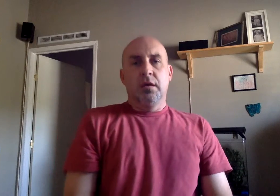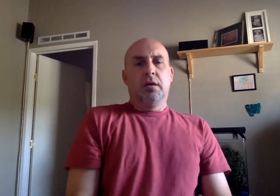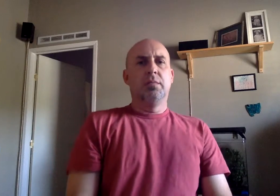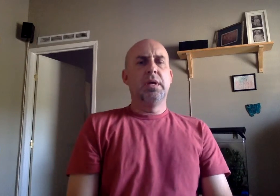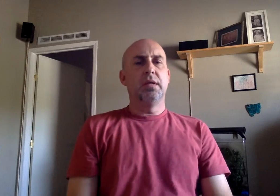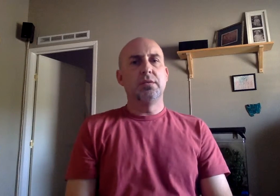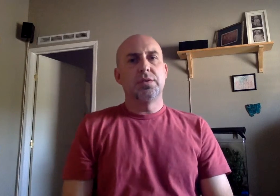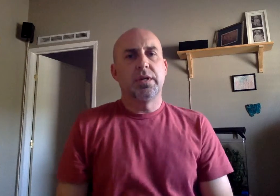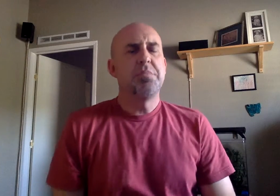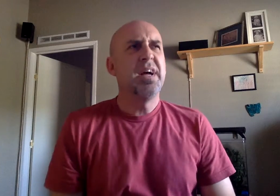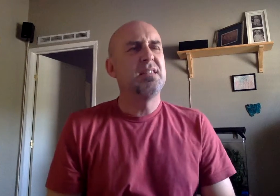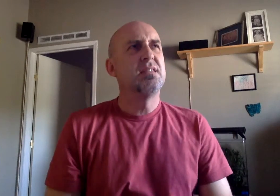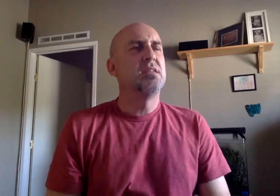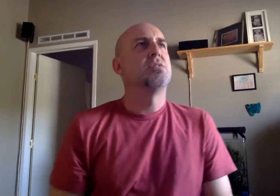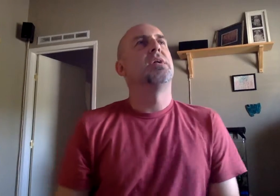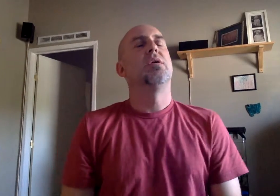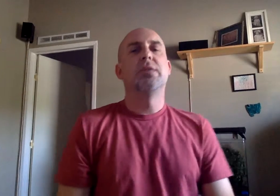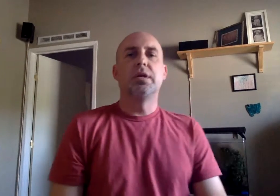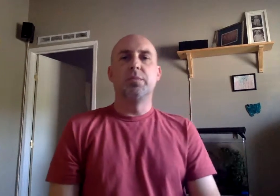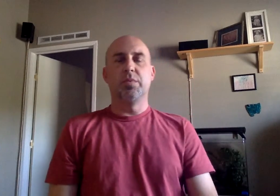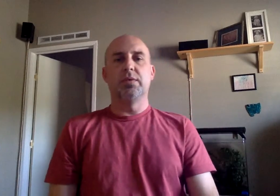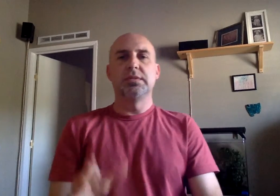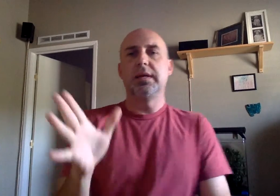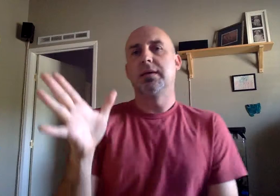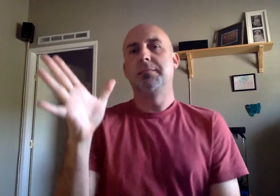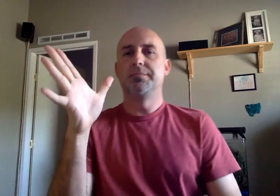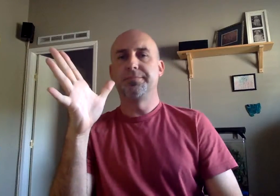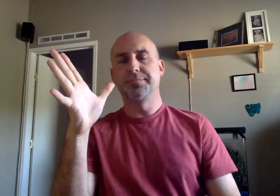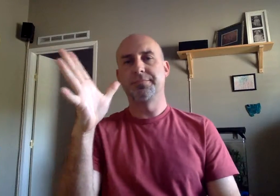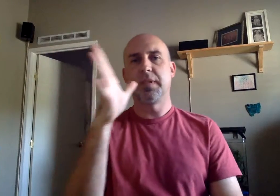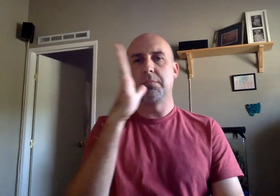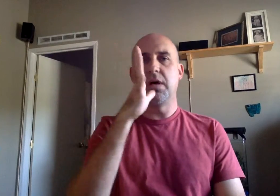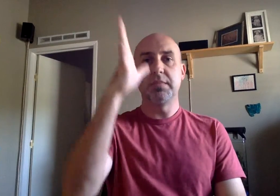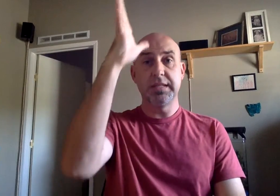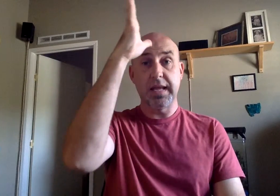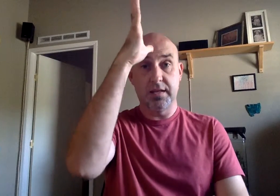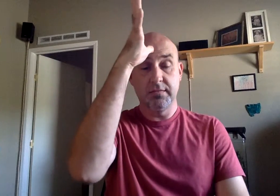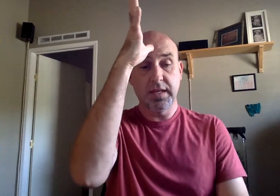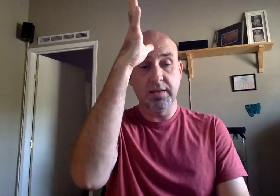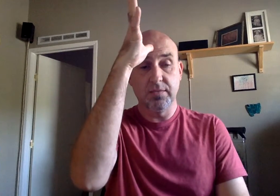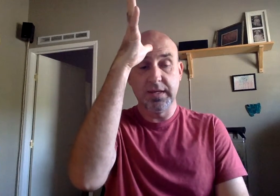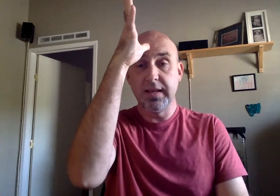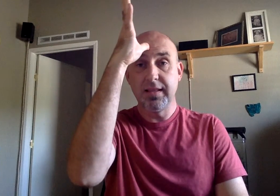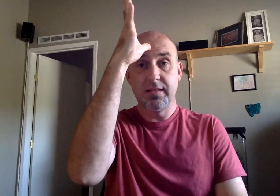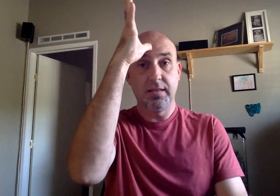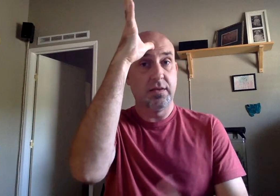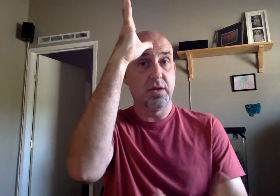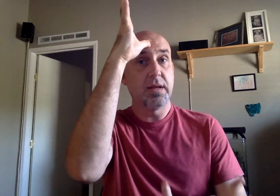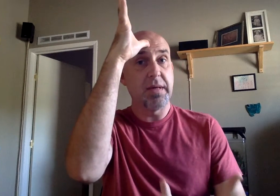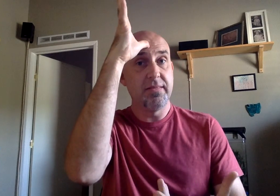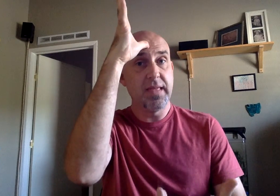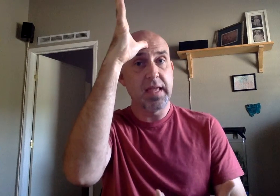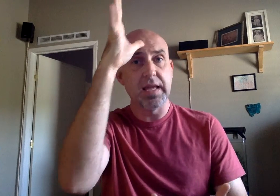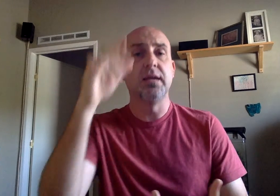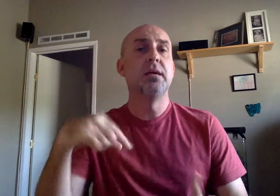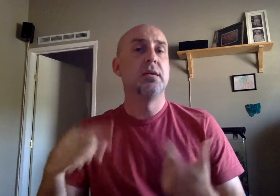A little tricky. I practiced this yesterday. Hopefully I can remember. I was like, mom and dad, okay, when they're talking about they, when